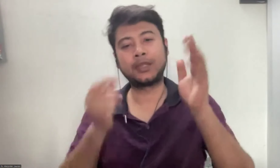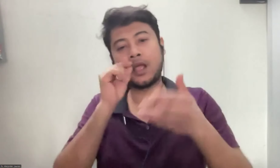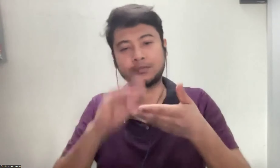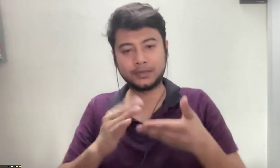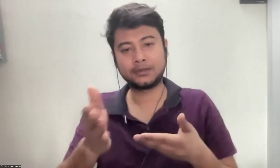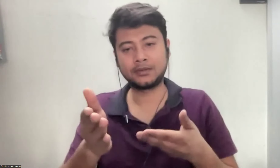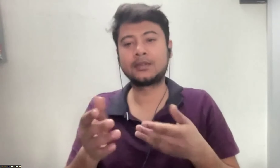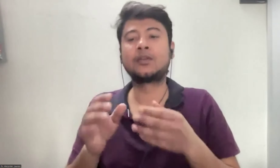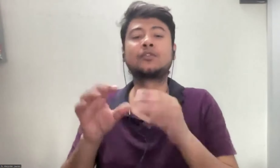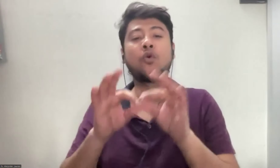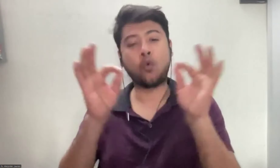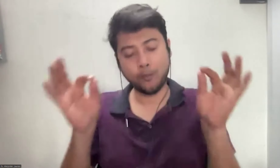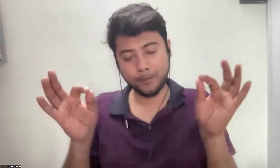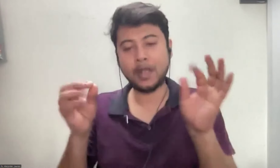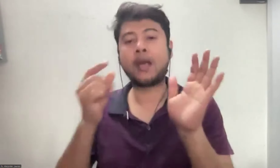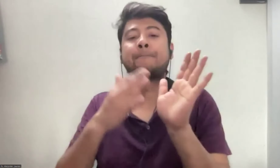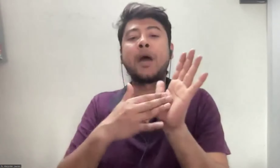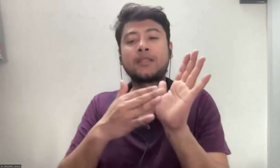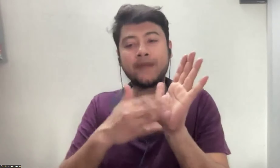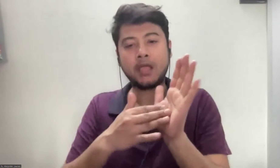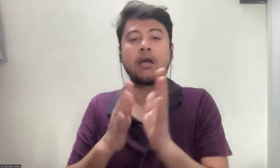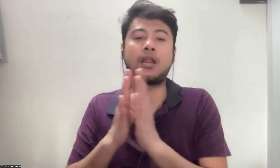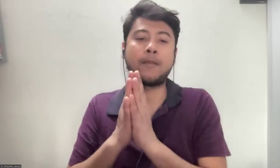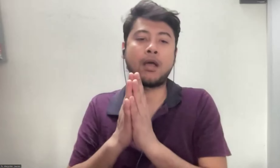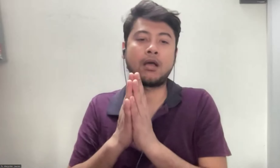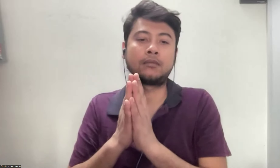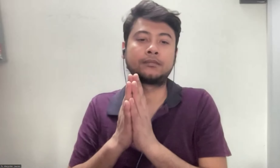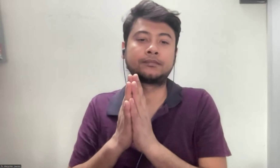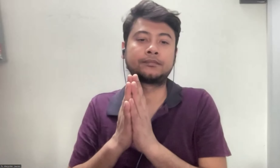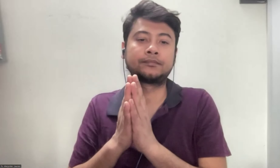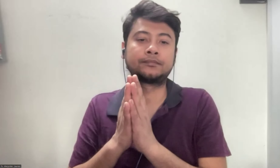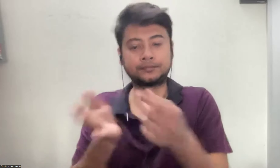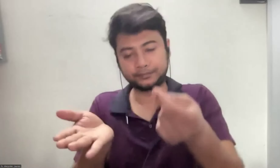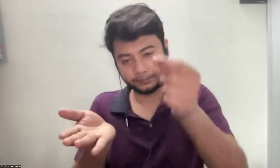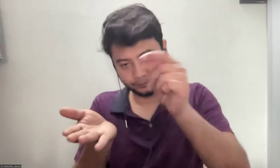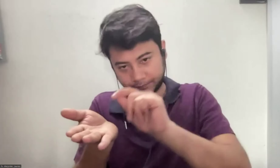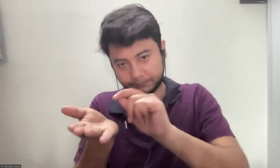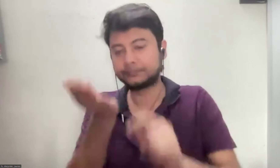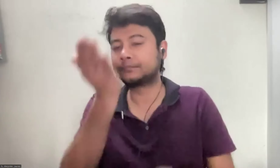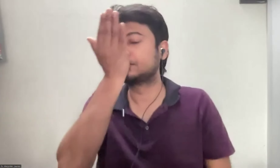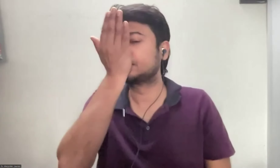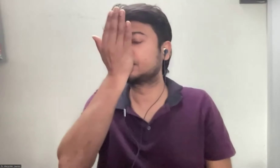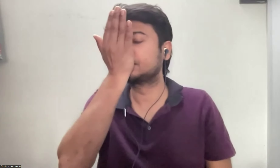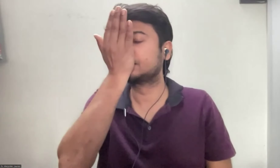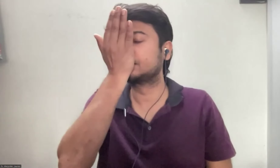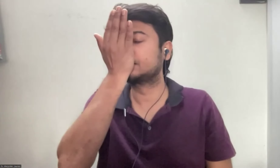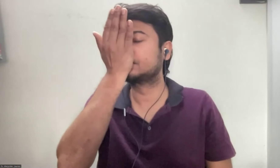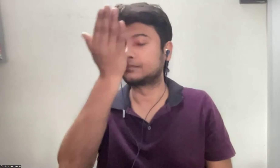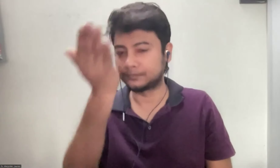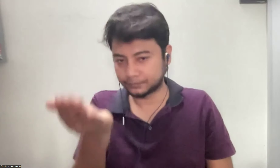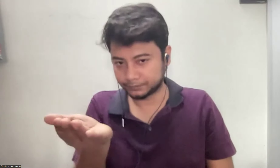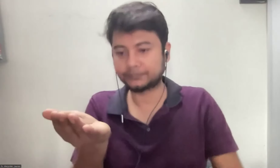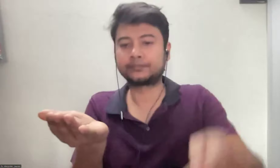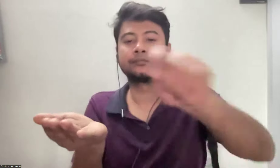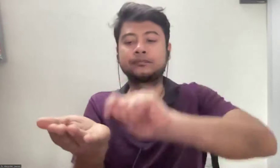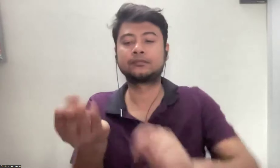So this is the only difficult process which you might feel in the beginning, but slowly you